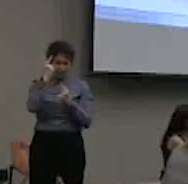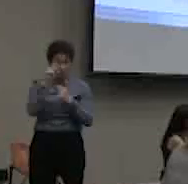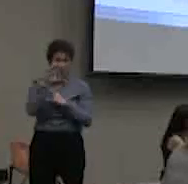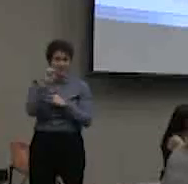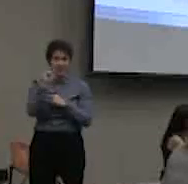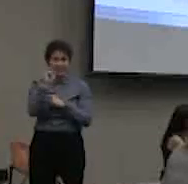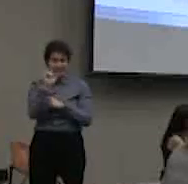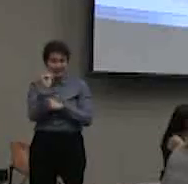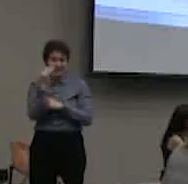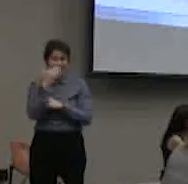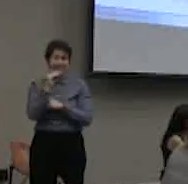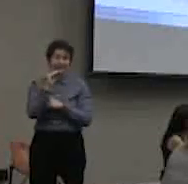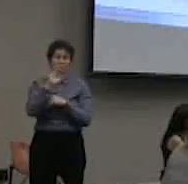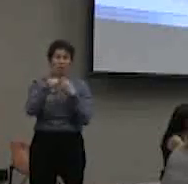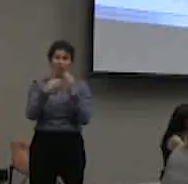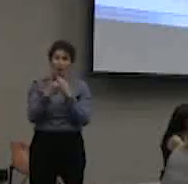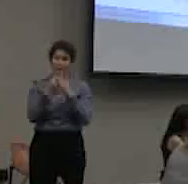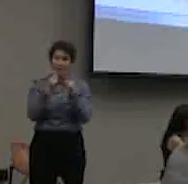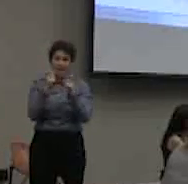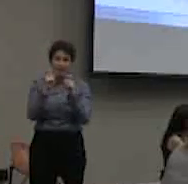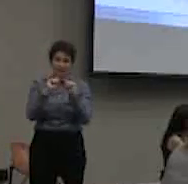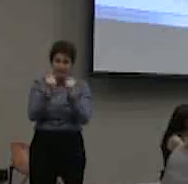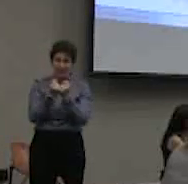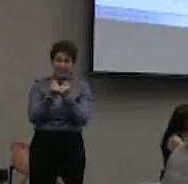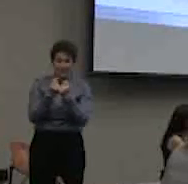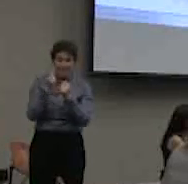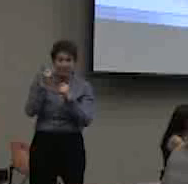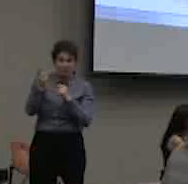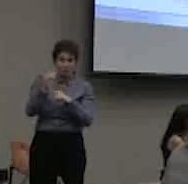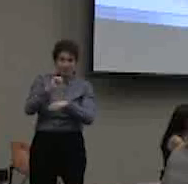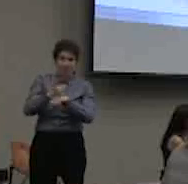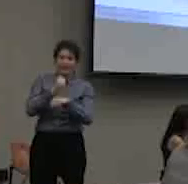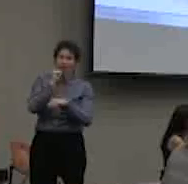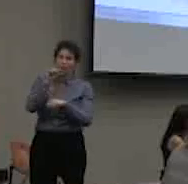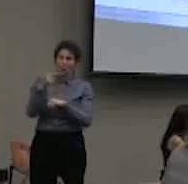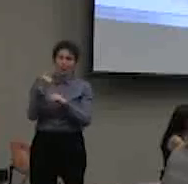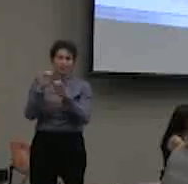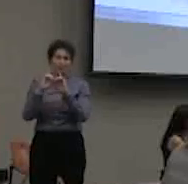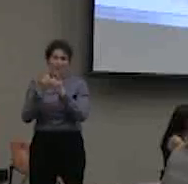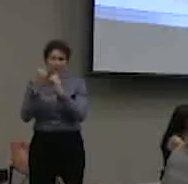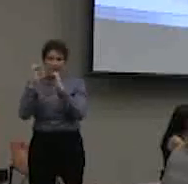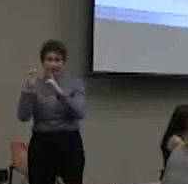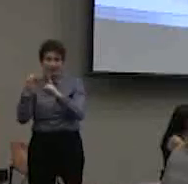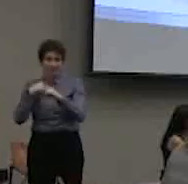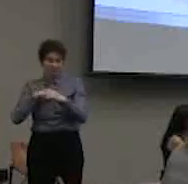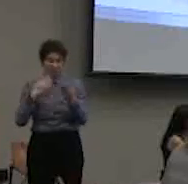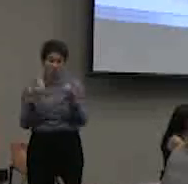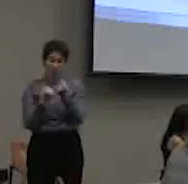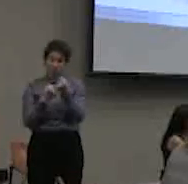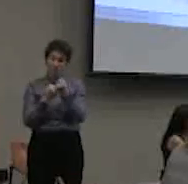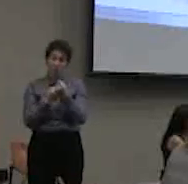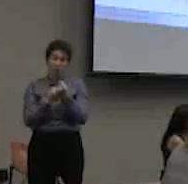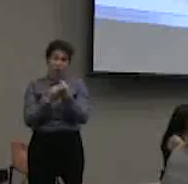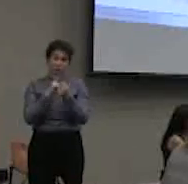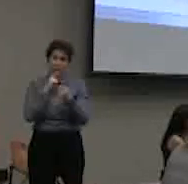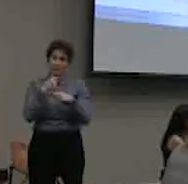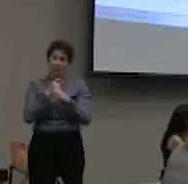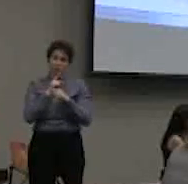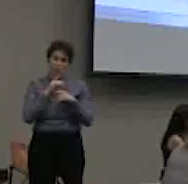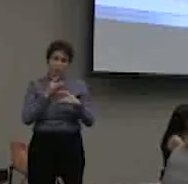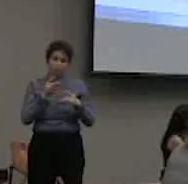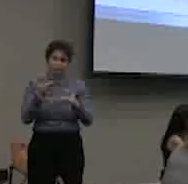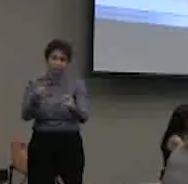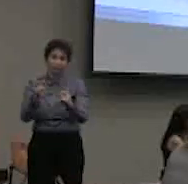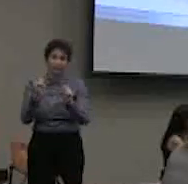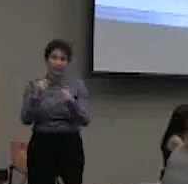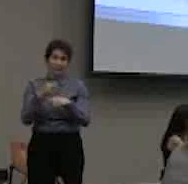Rushing and the governance team she builds, not the Department of Education. And we're here to support and to make sure there are guardrails to